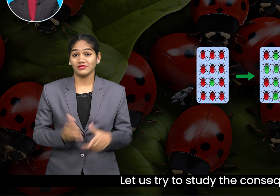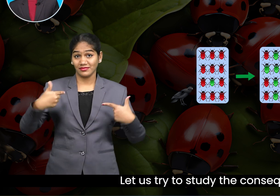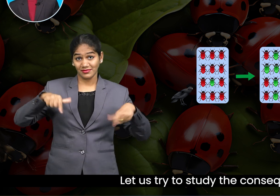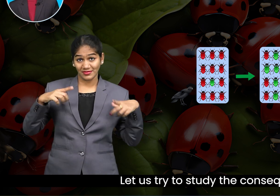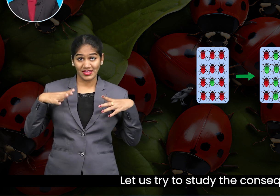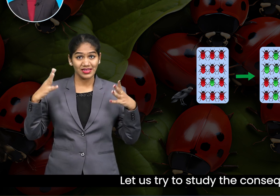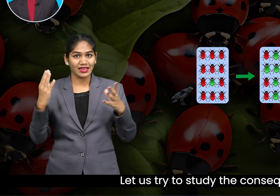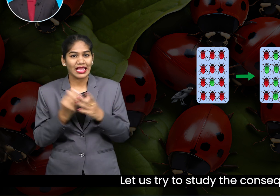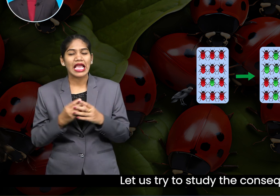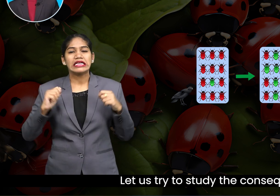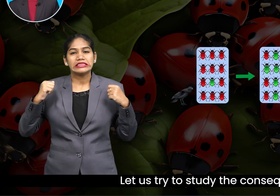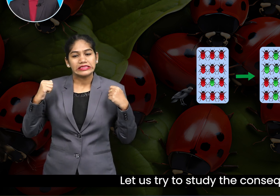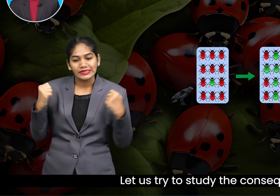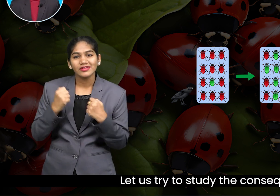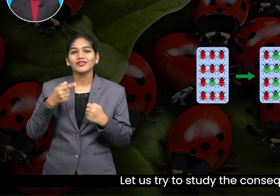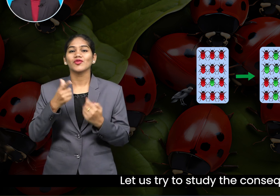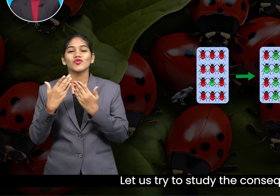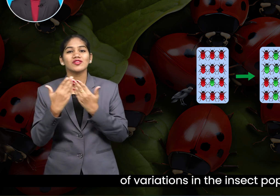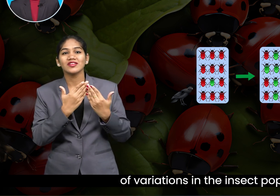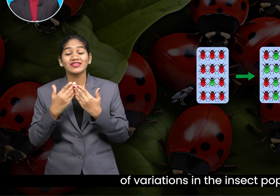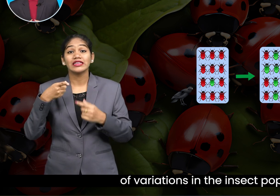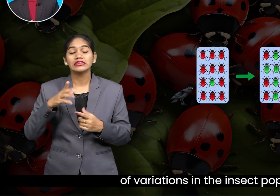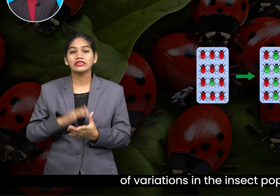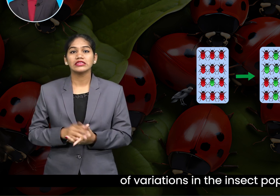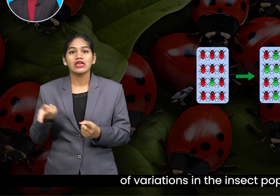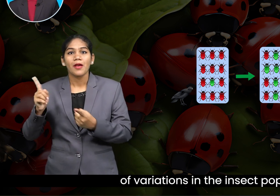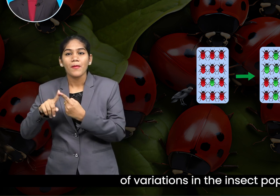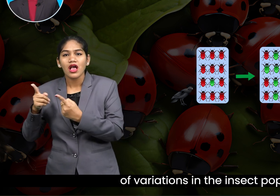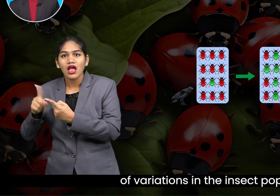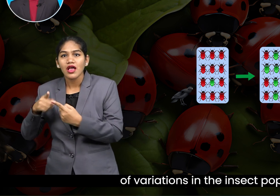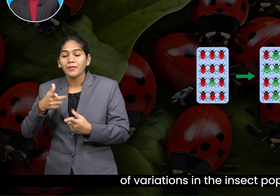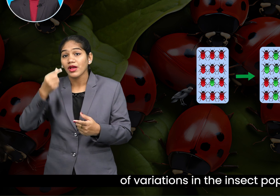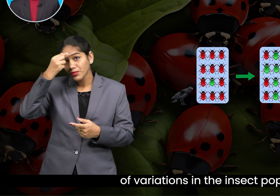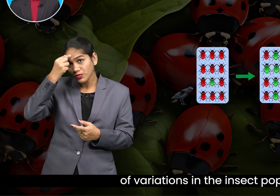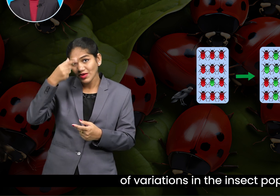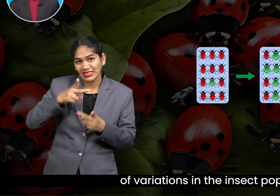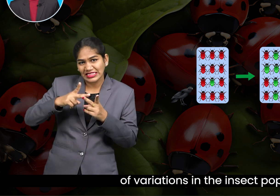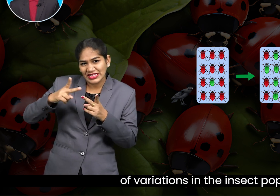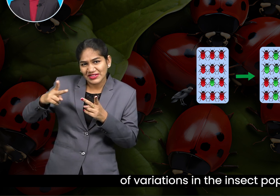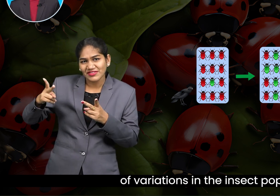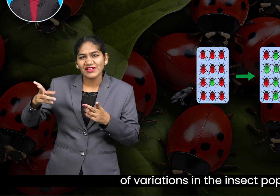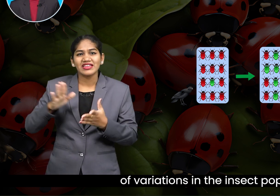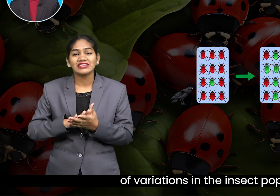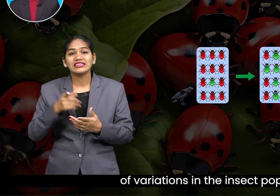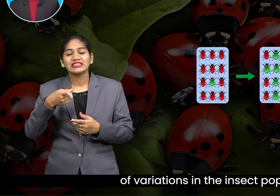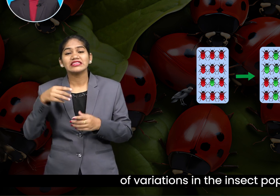Let us try to study the consequences of variations in the insect population.